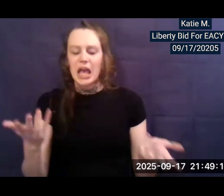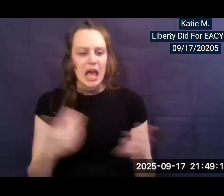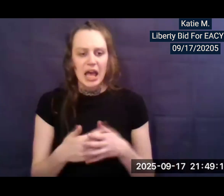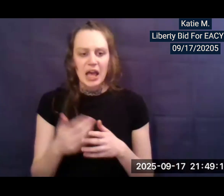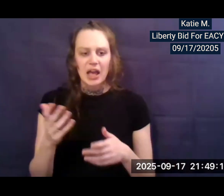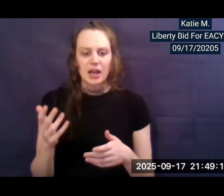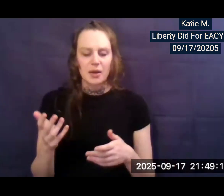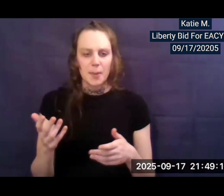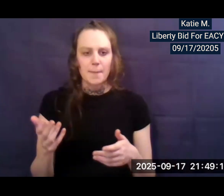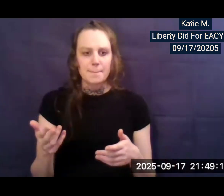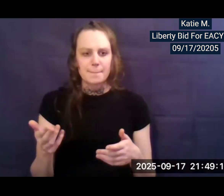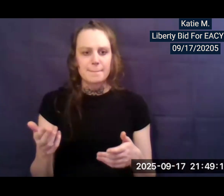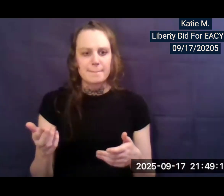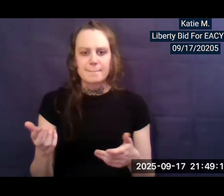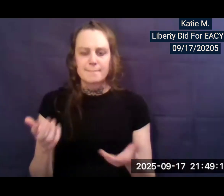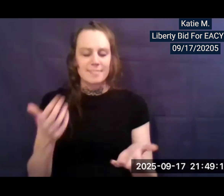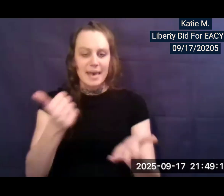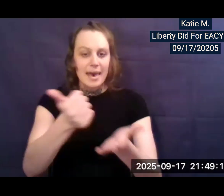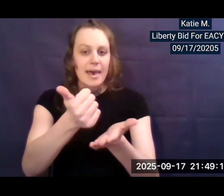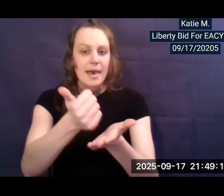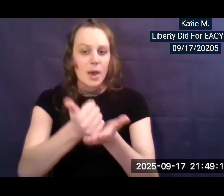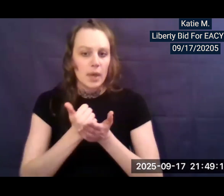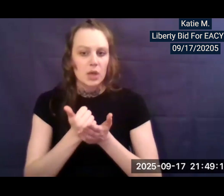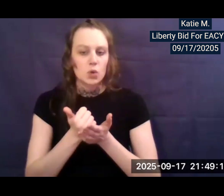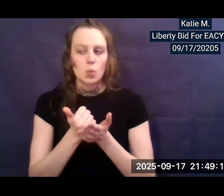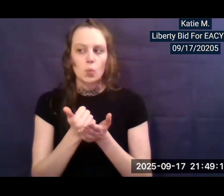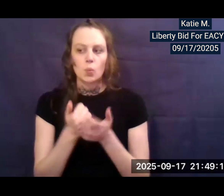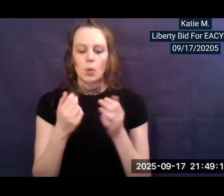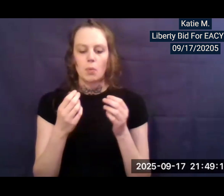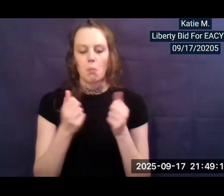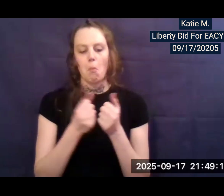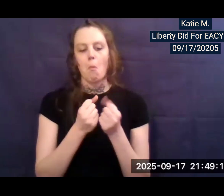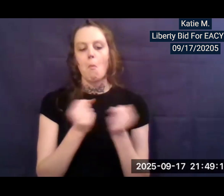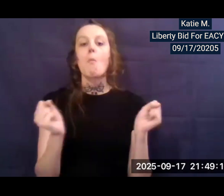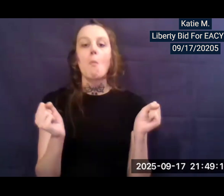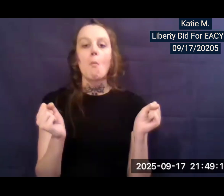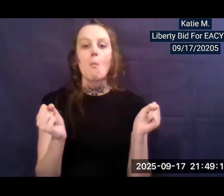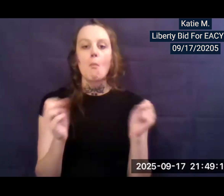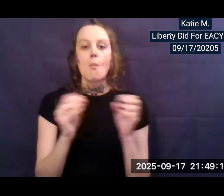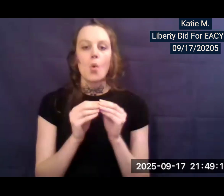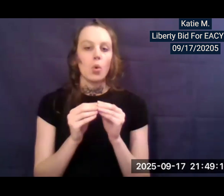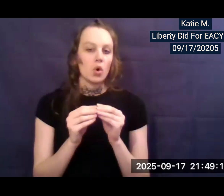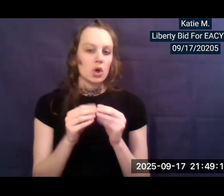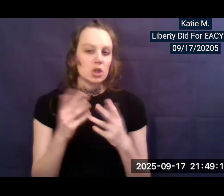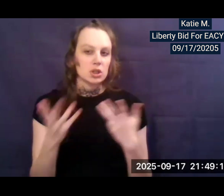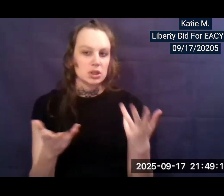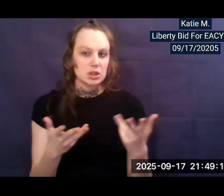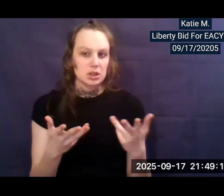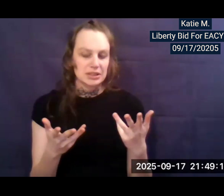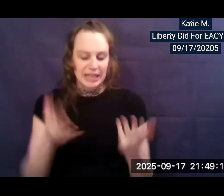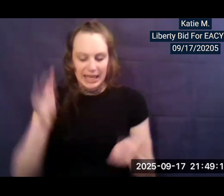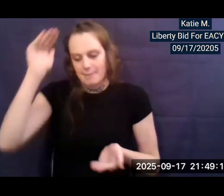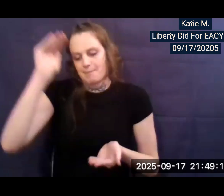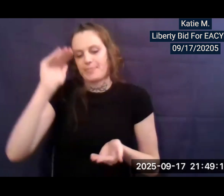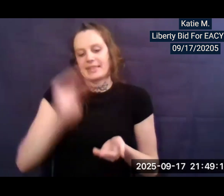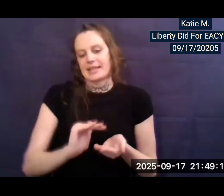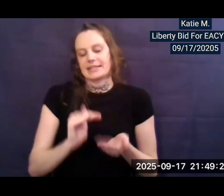just helped me to not open up, but like be more like less like have less anxiety basically.